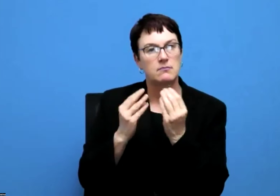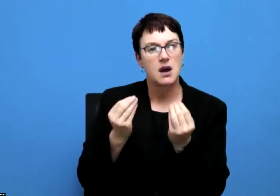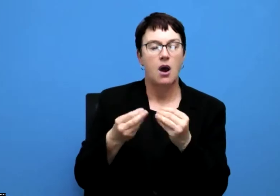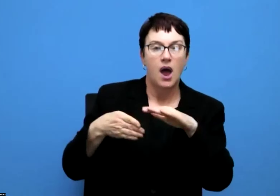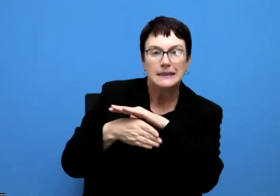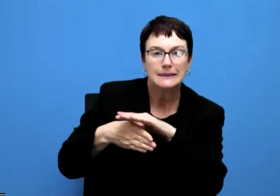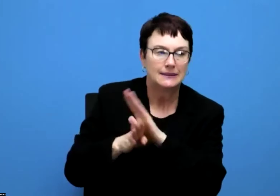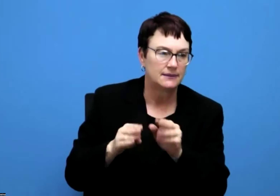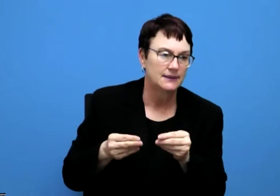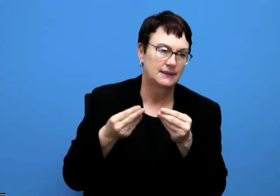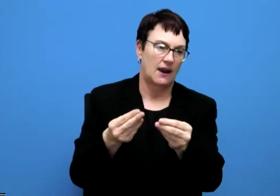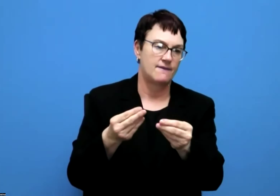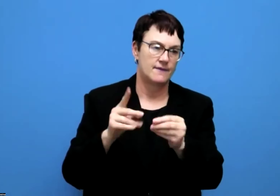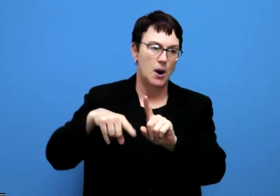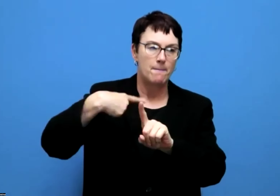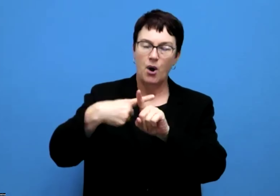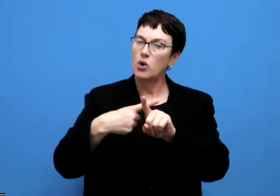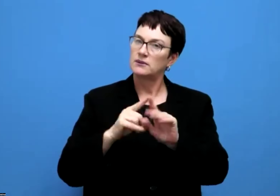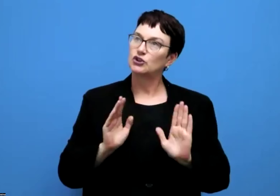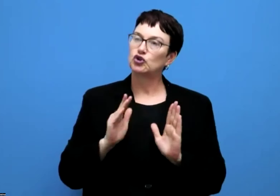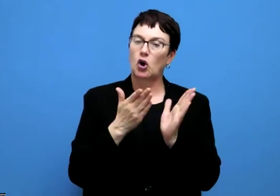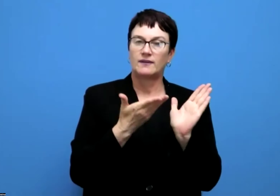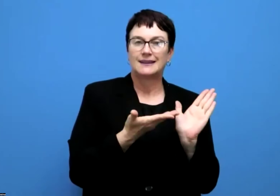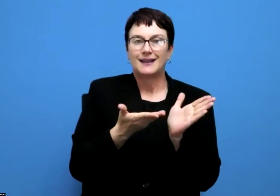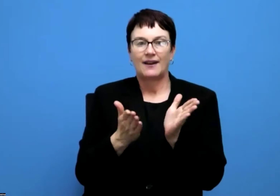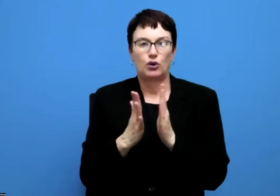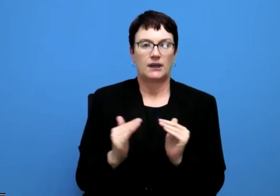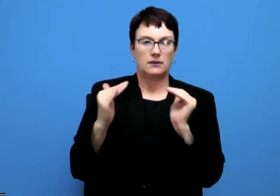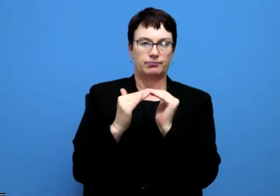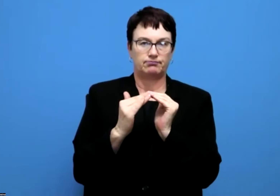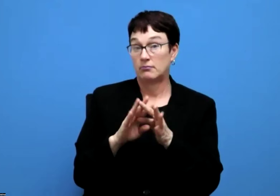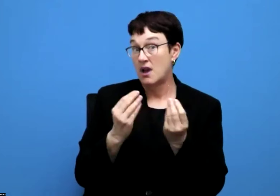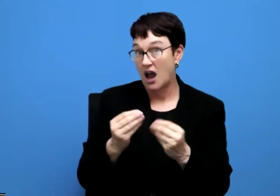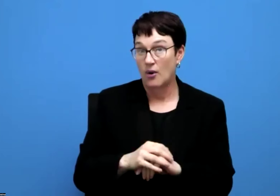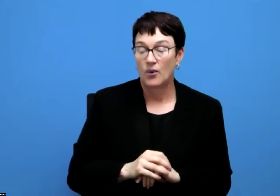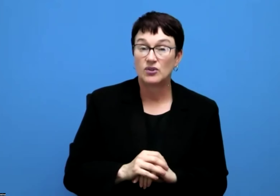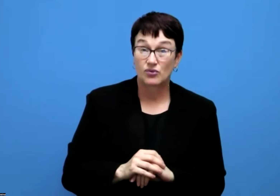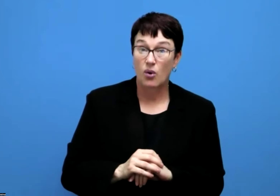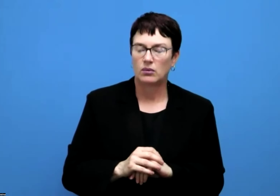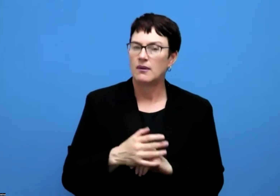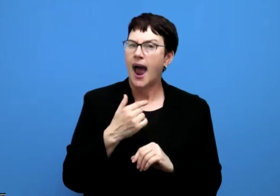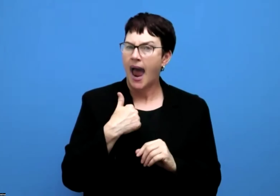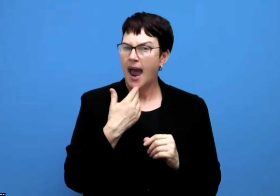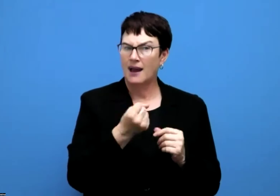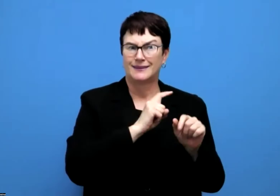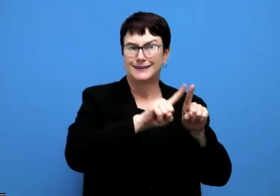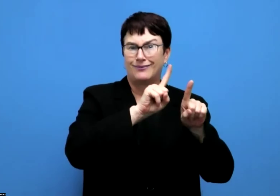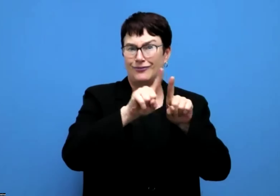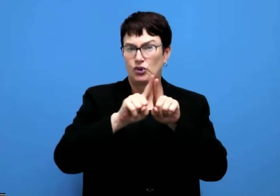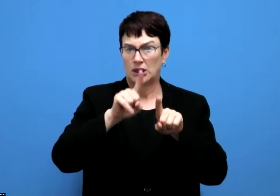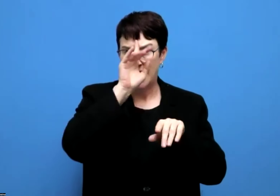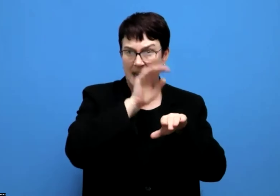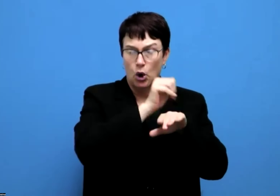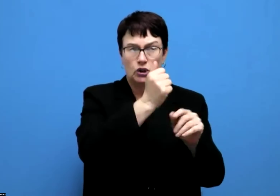and integrating disability into protocols for informed consent and safeguarding. Embedding this expertise builds long-term capacity on